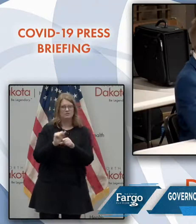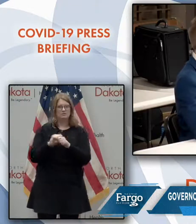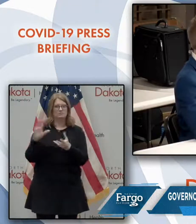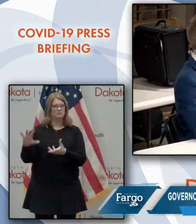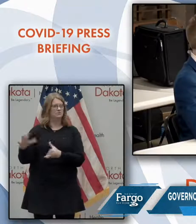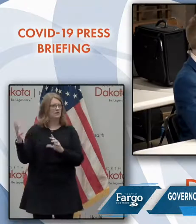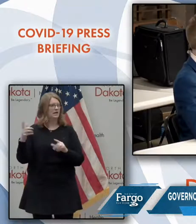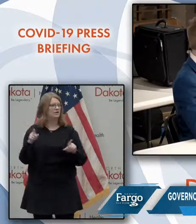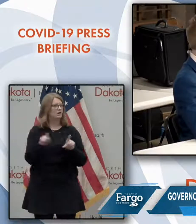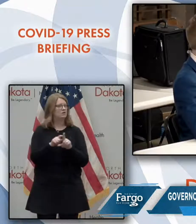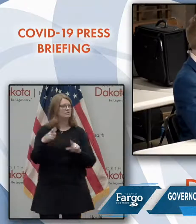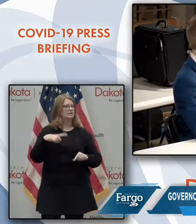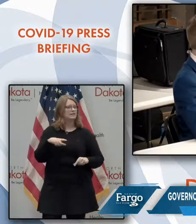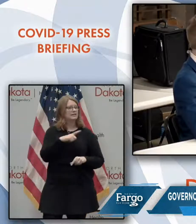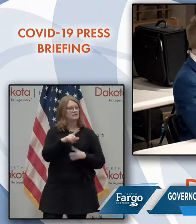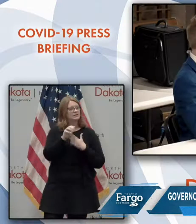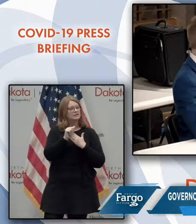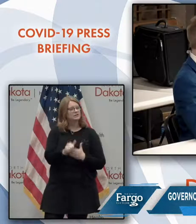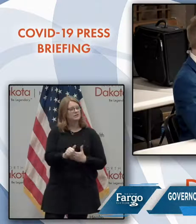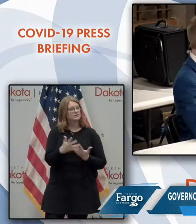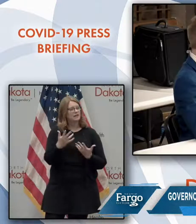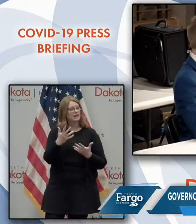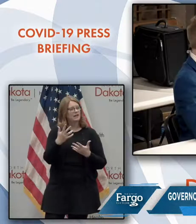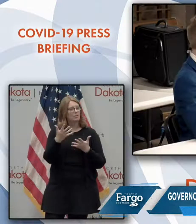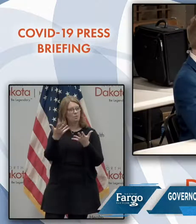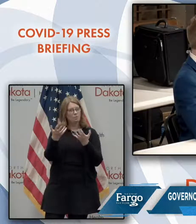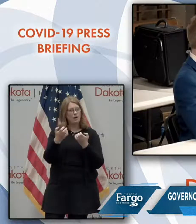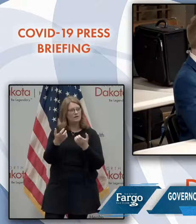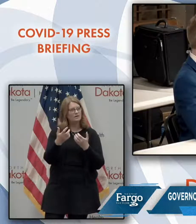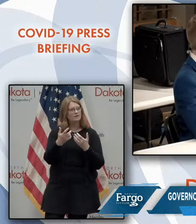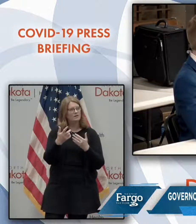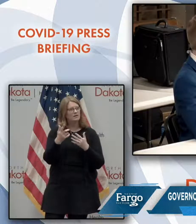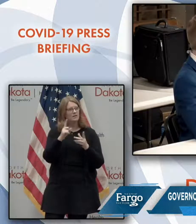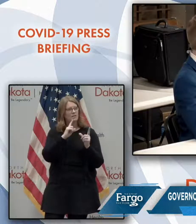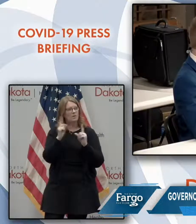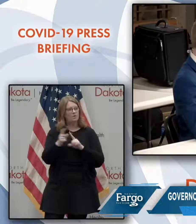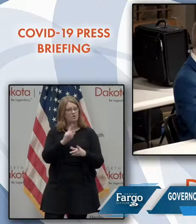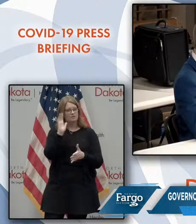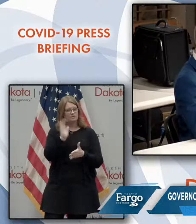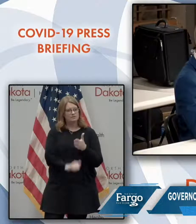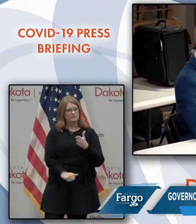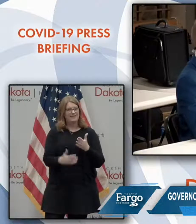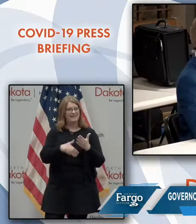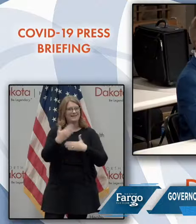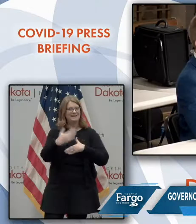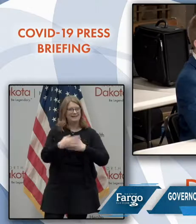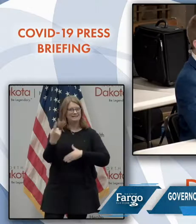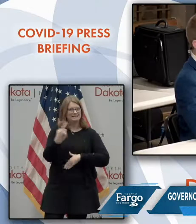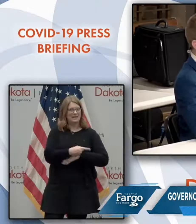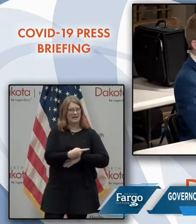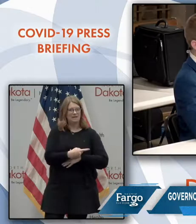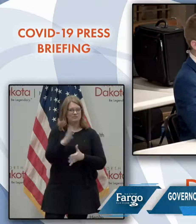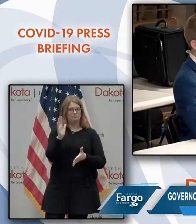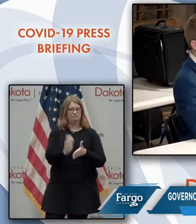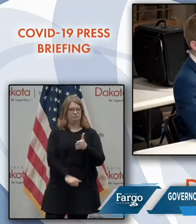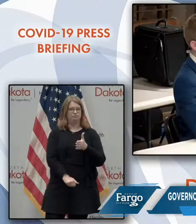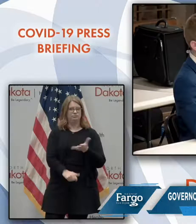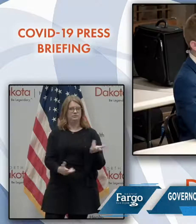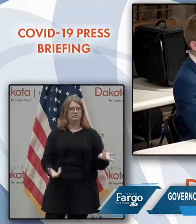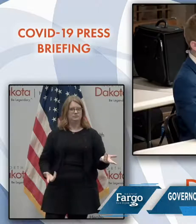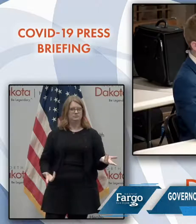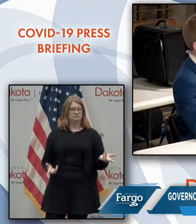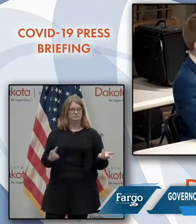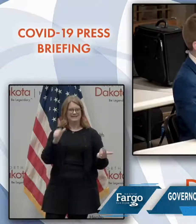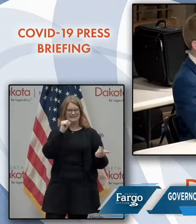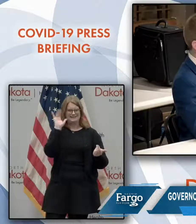leadership that said that they called for the order to be rescinded, and then the next day it was. That doesn't sound like the situation